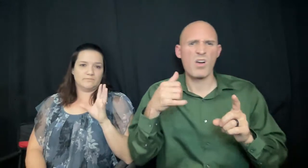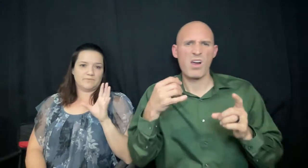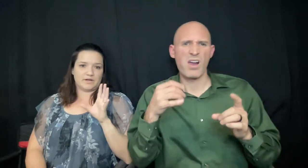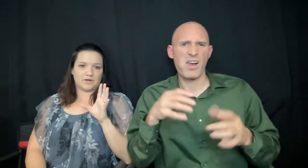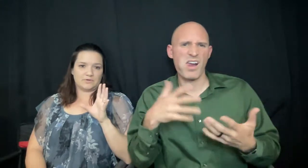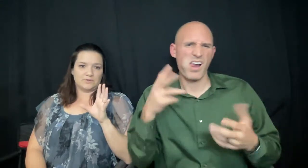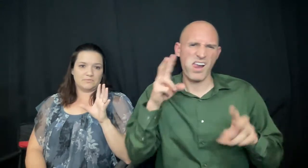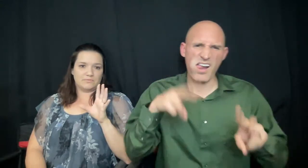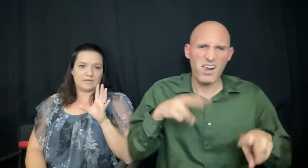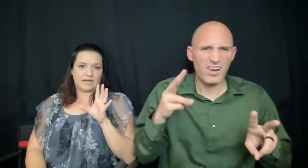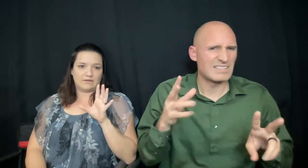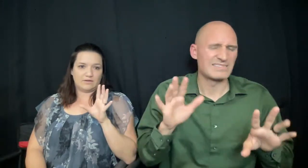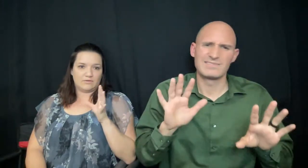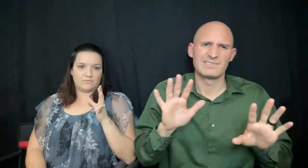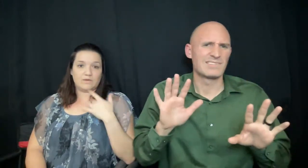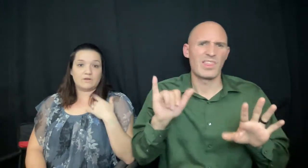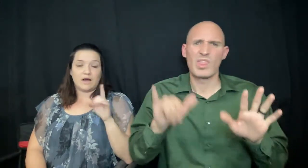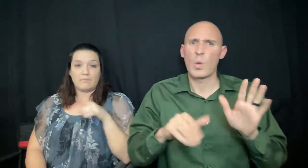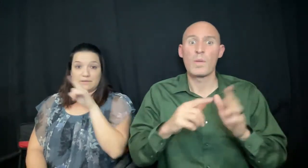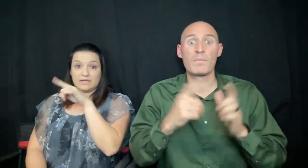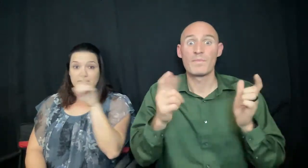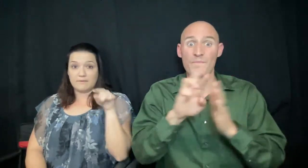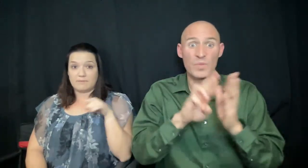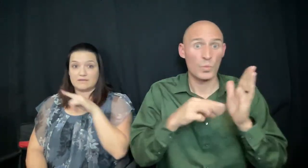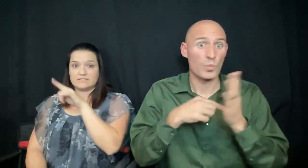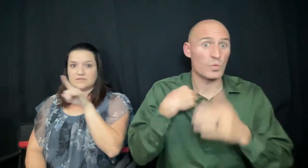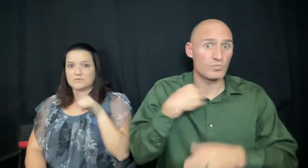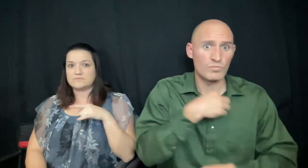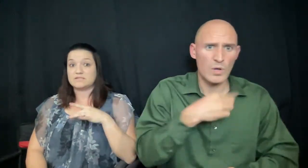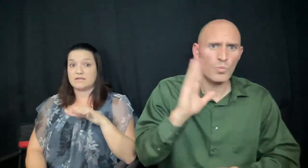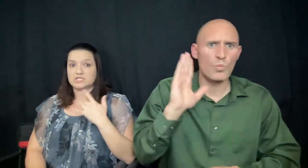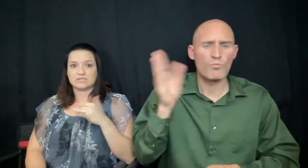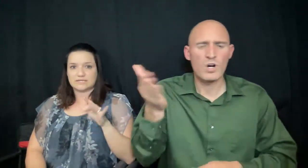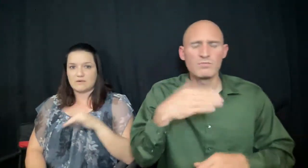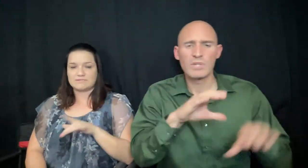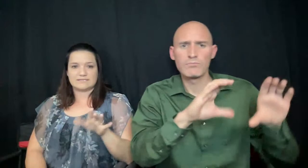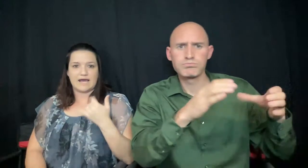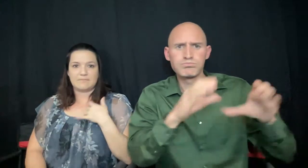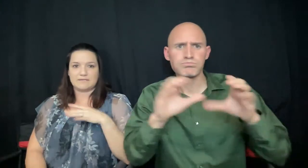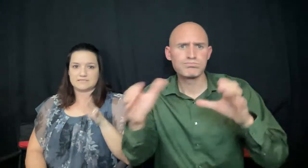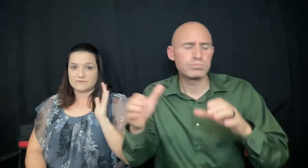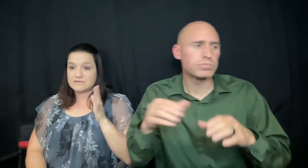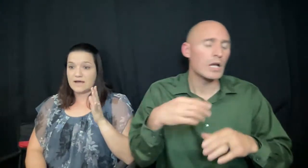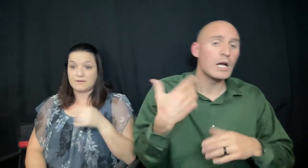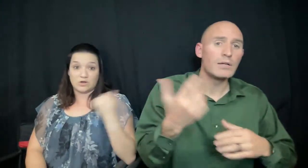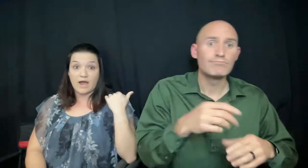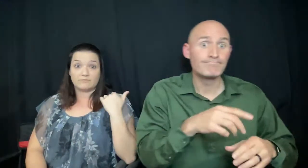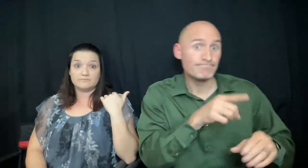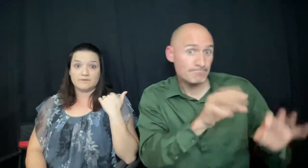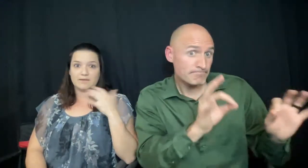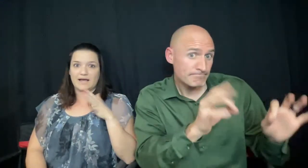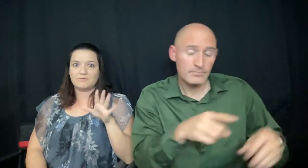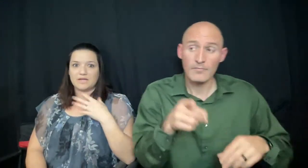in our group, that, you know, we would hop in and bounce into the rooms to make sure that that wasn't happening. Because if it was happening, you're out. I'm like, I will not,